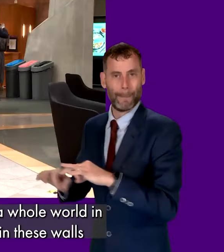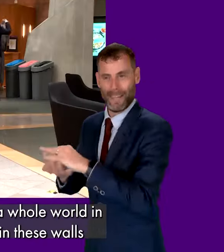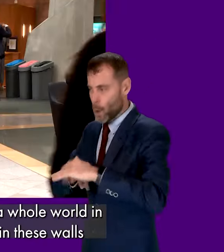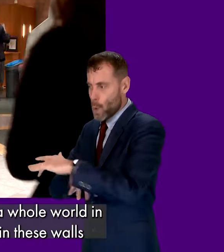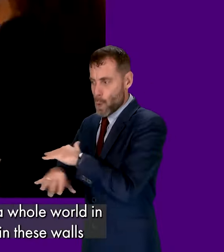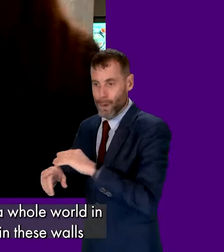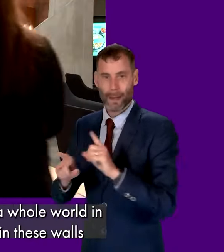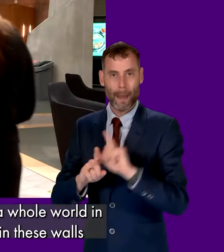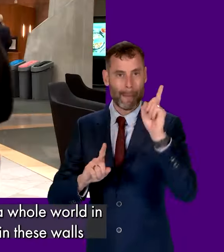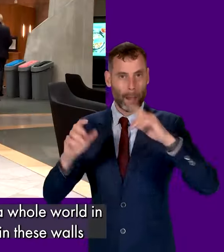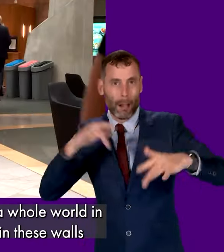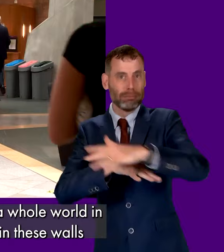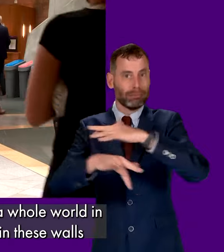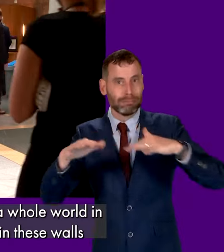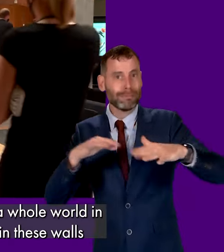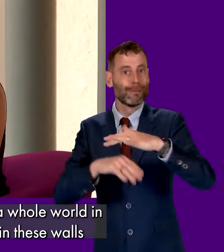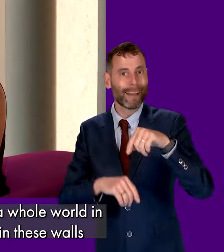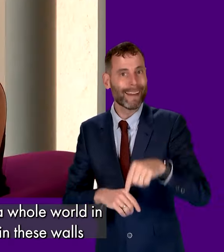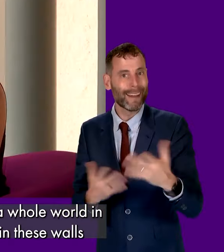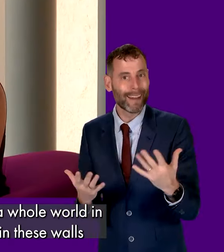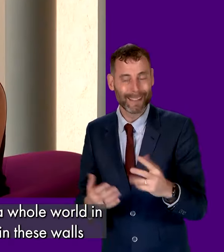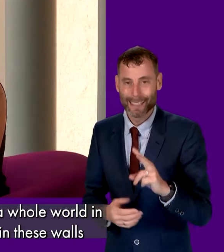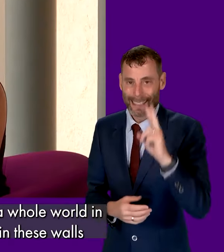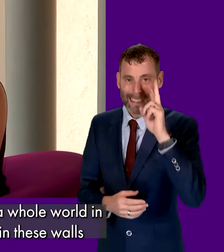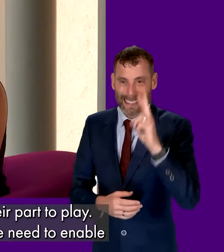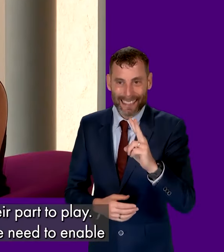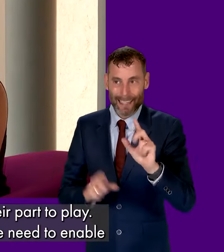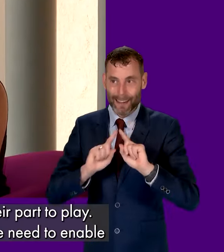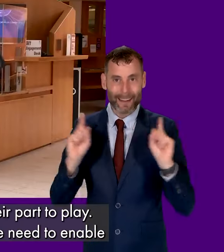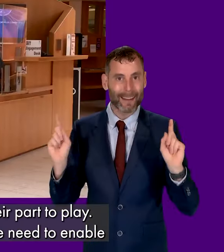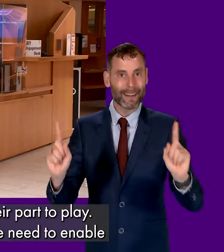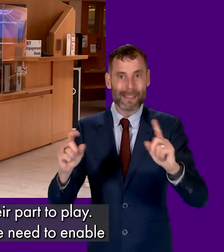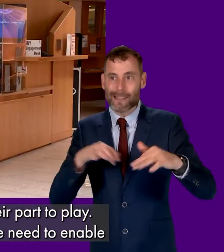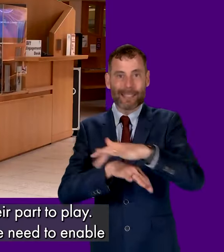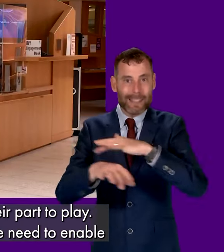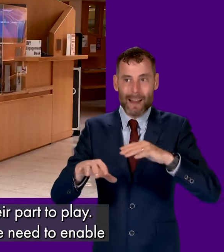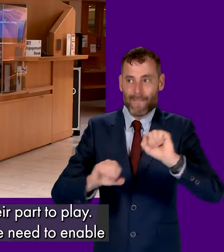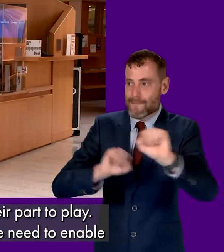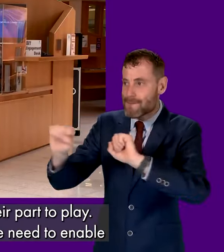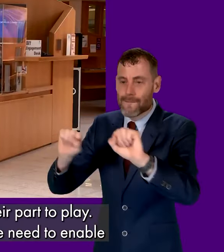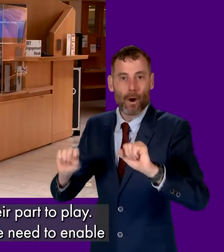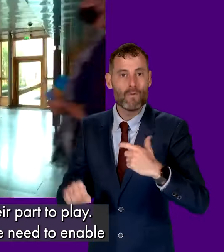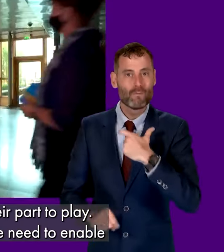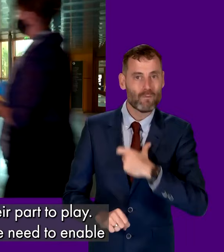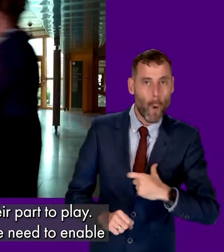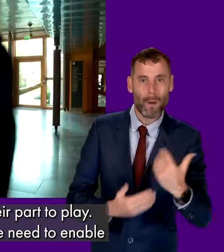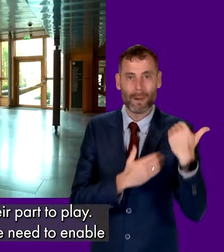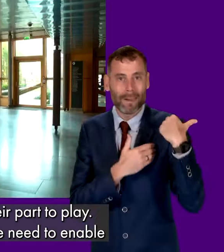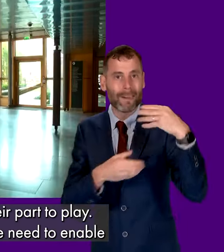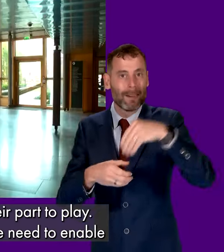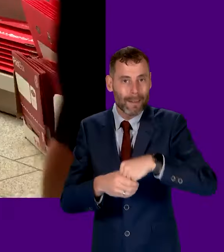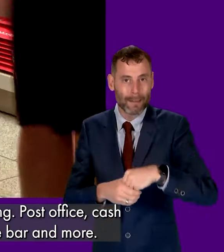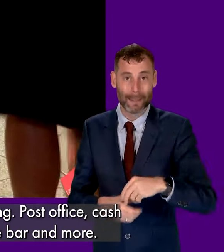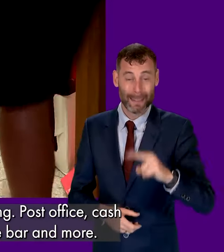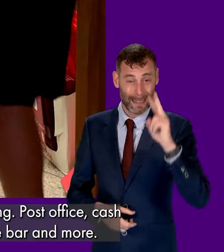Much like a beehive, a whole world in miniature exists within these walls, and everyone has their part to play. We have everything we need